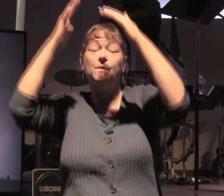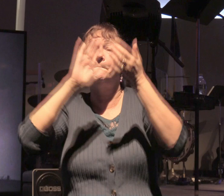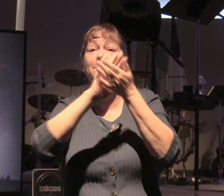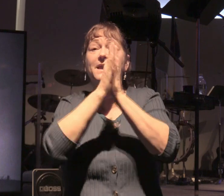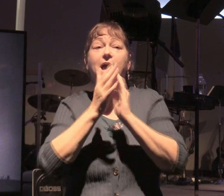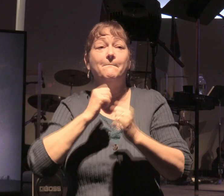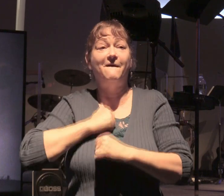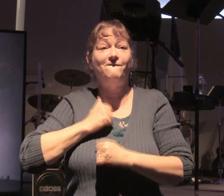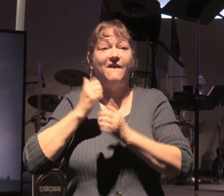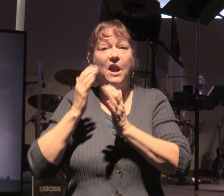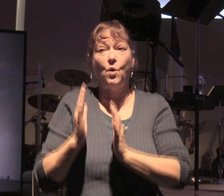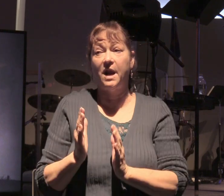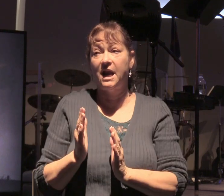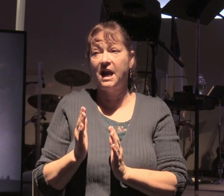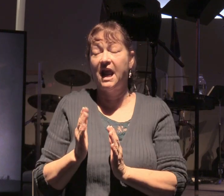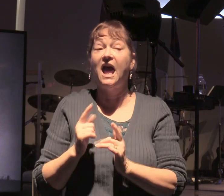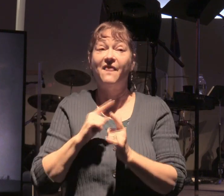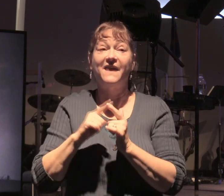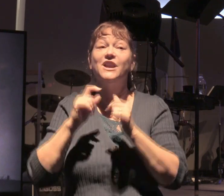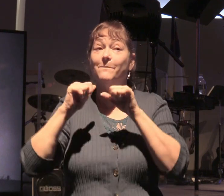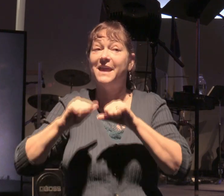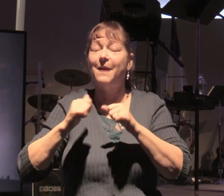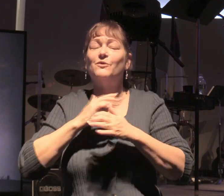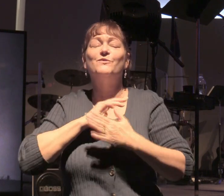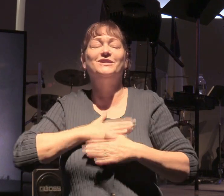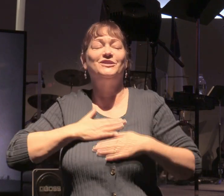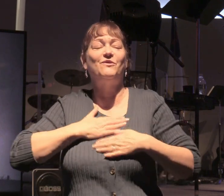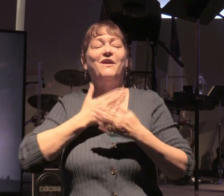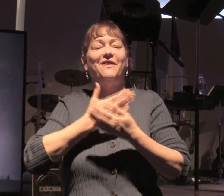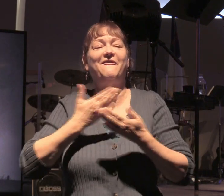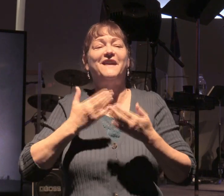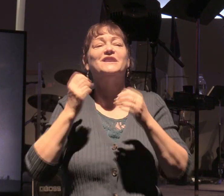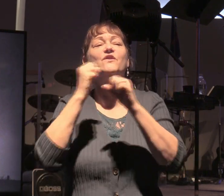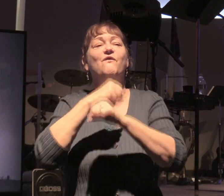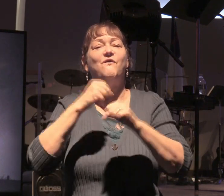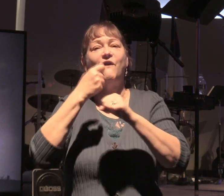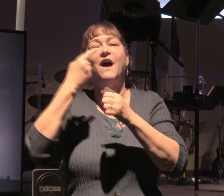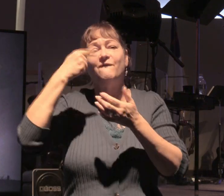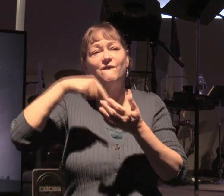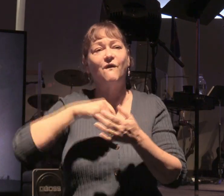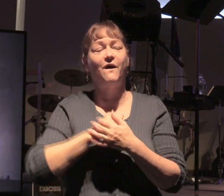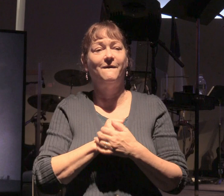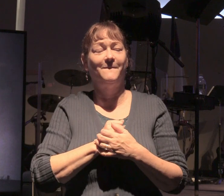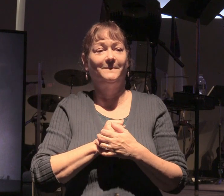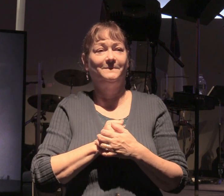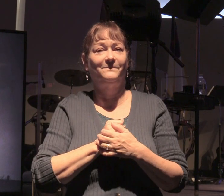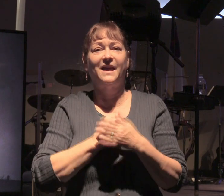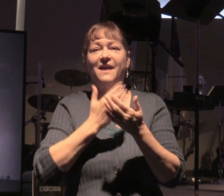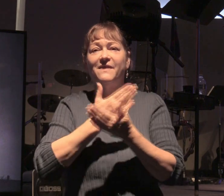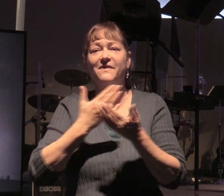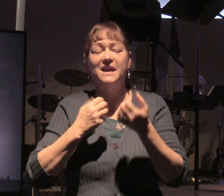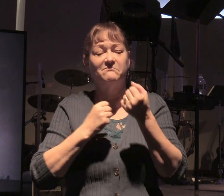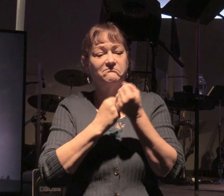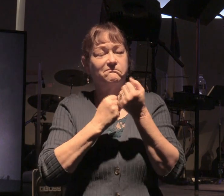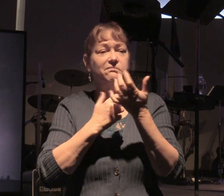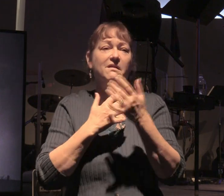a veteran, then you'll be able to enjoy the things that you fought for, the things